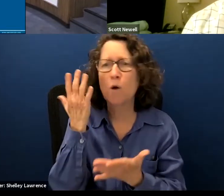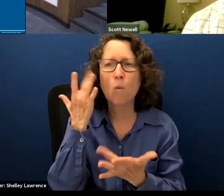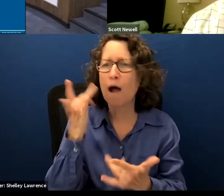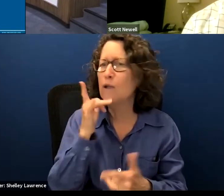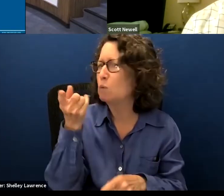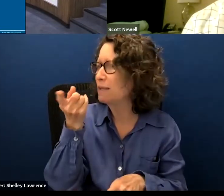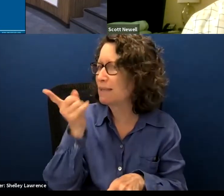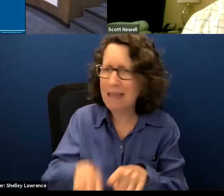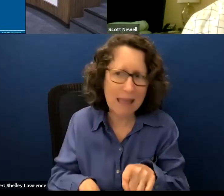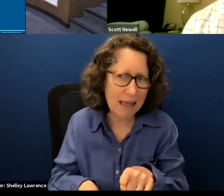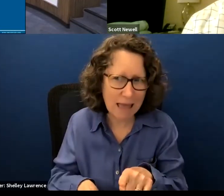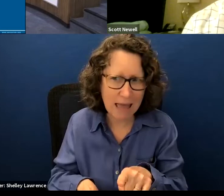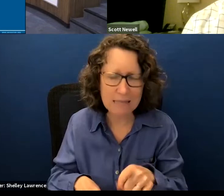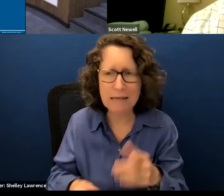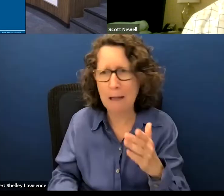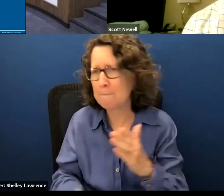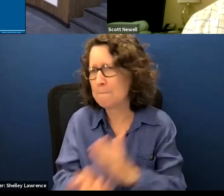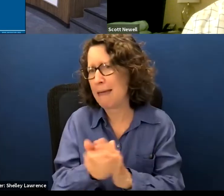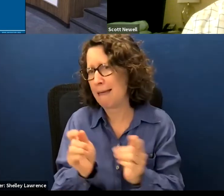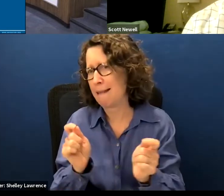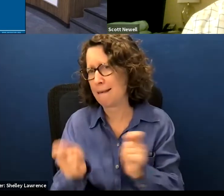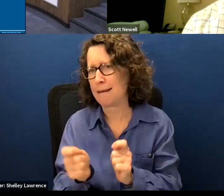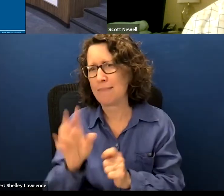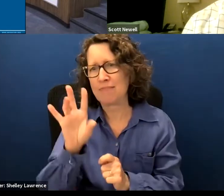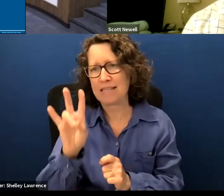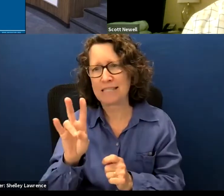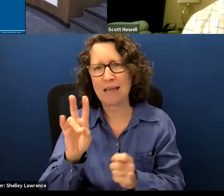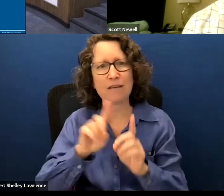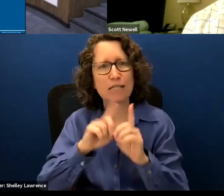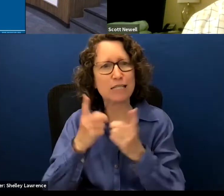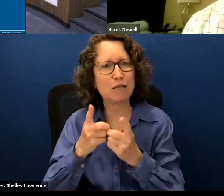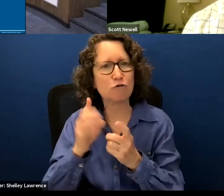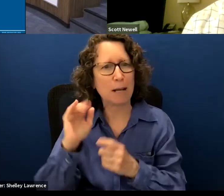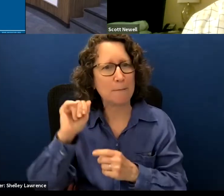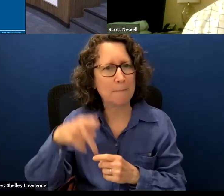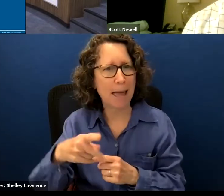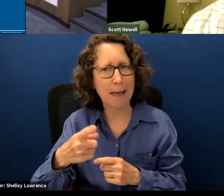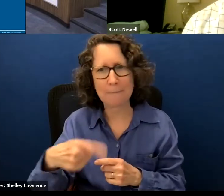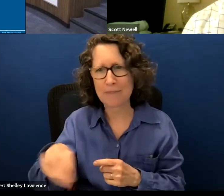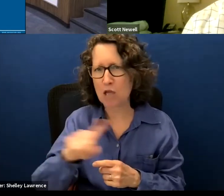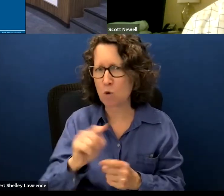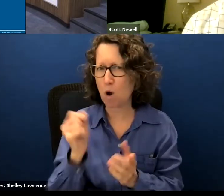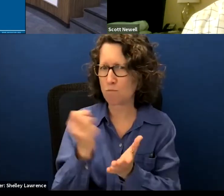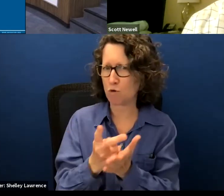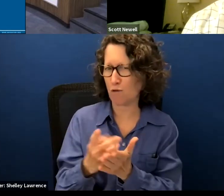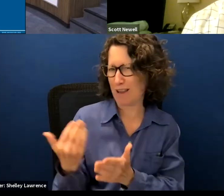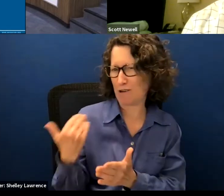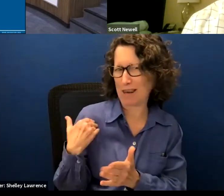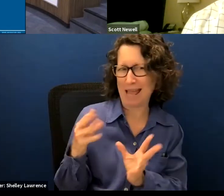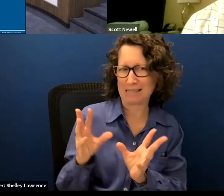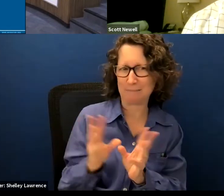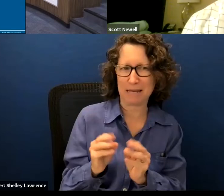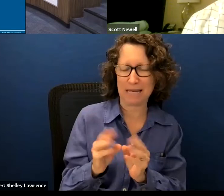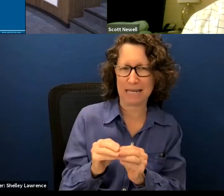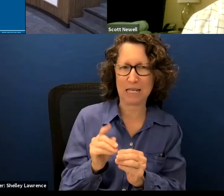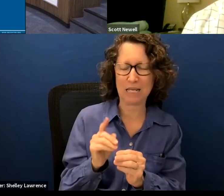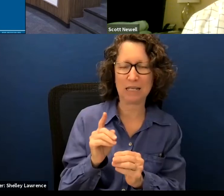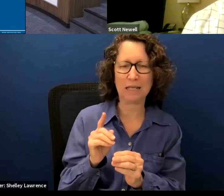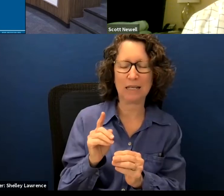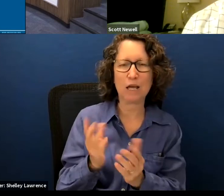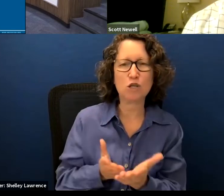can't amend the 7-district map that you approved at your last meeting is to be on